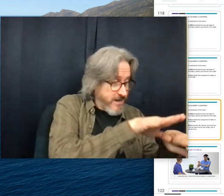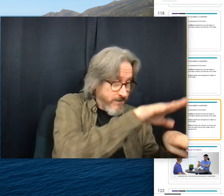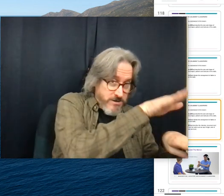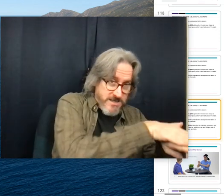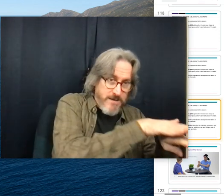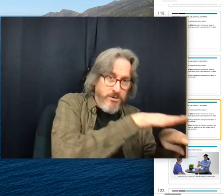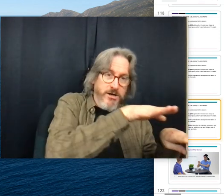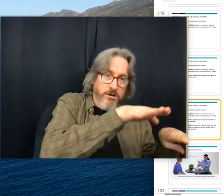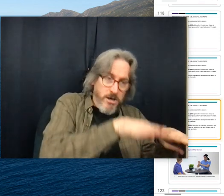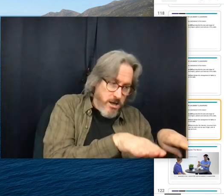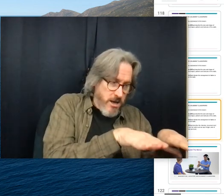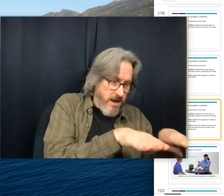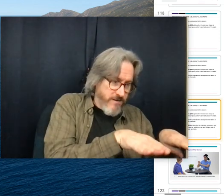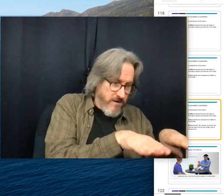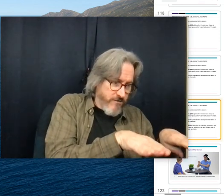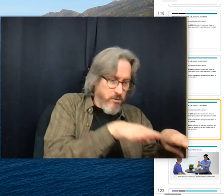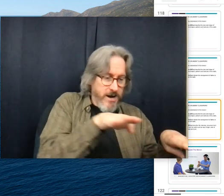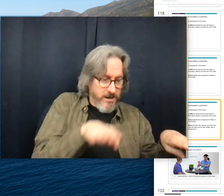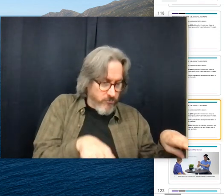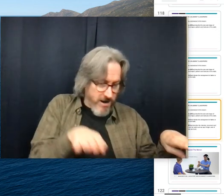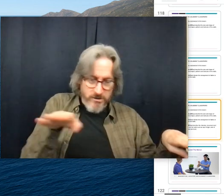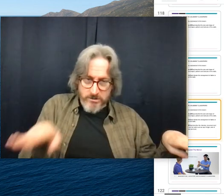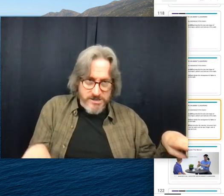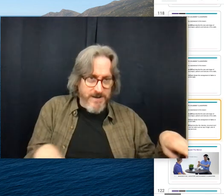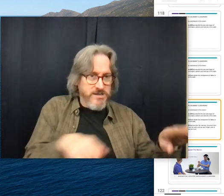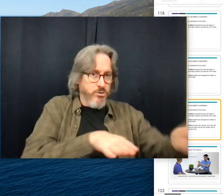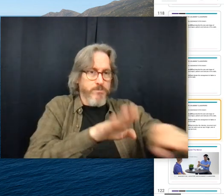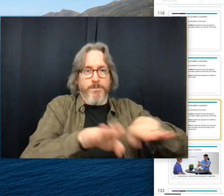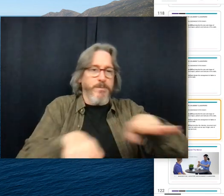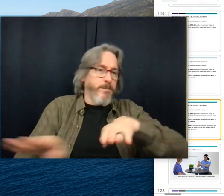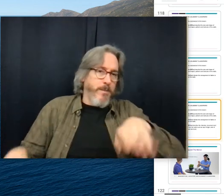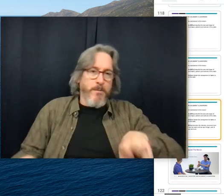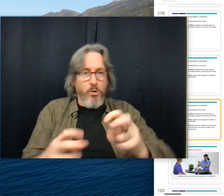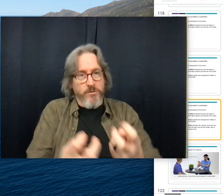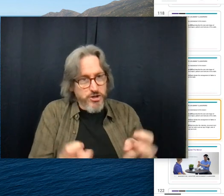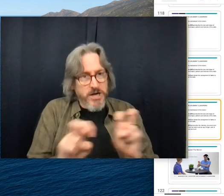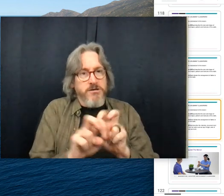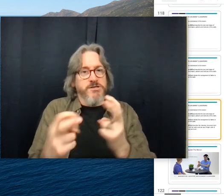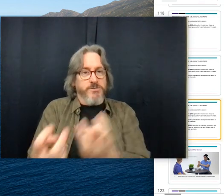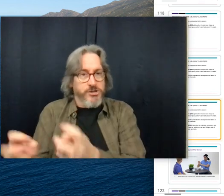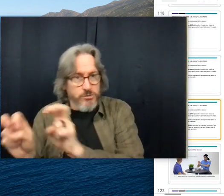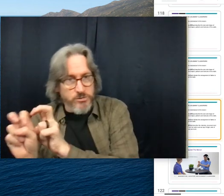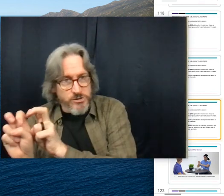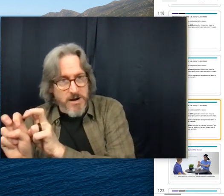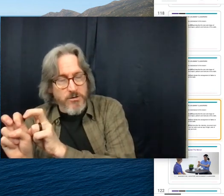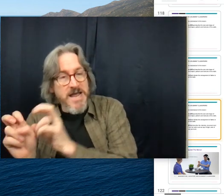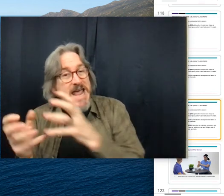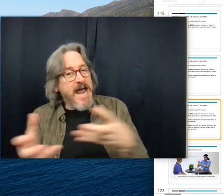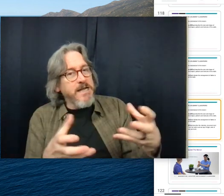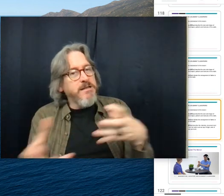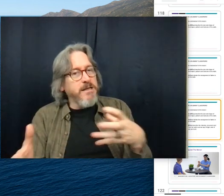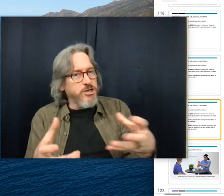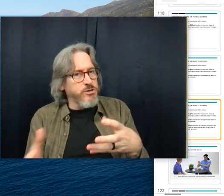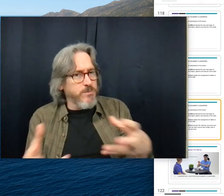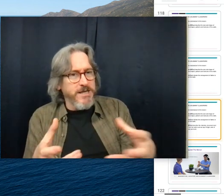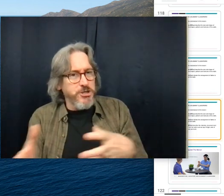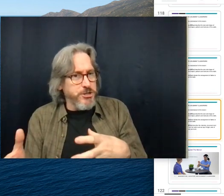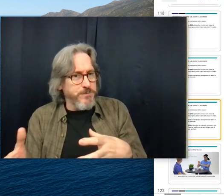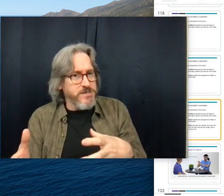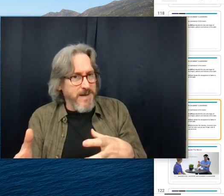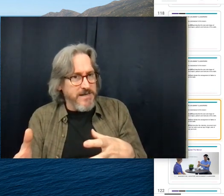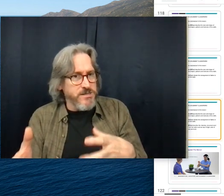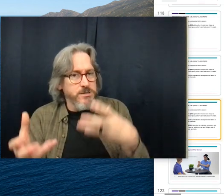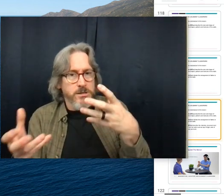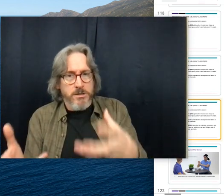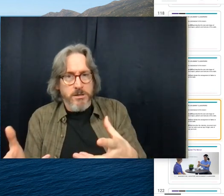we're setting up, here's a table here, and not far away and regularly spaced, or the chairs are in circles around. Anything that shows a relationship